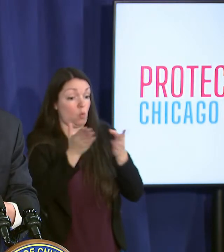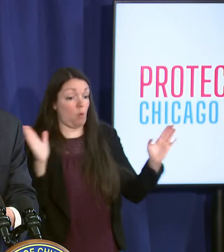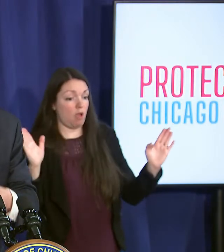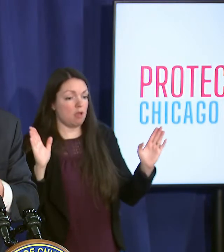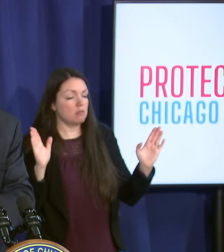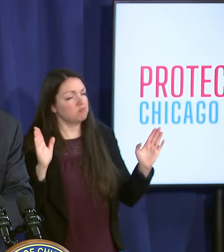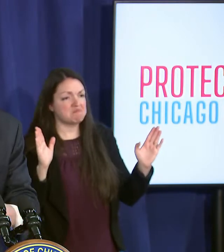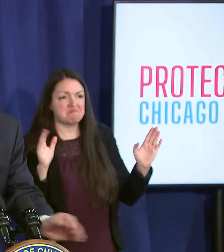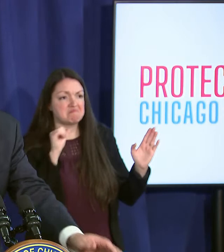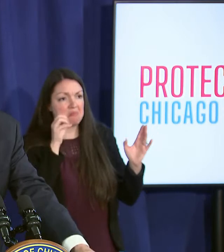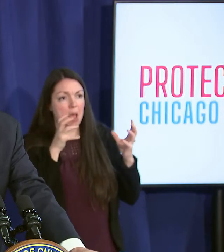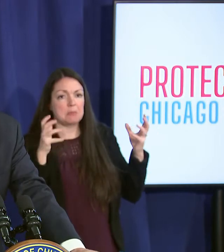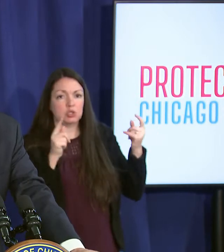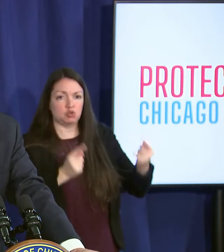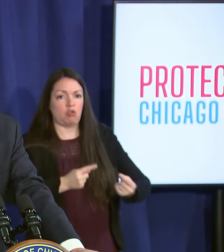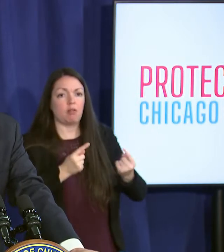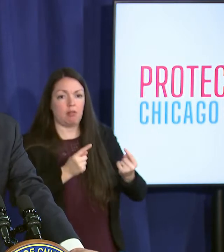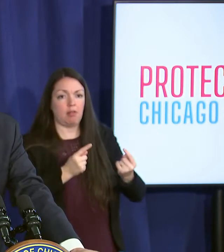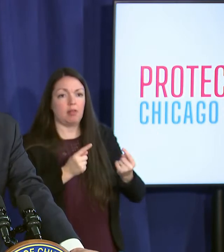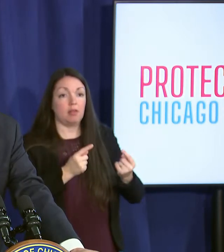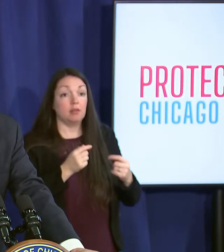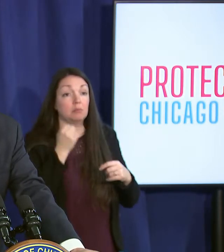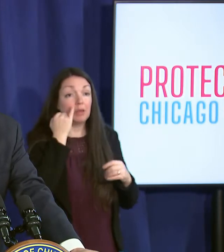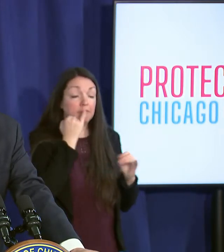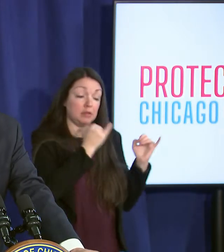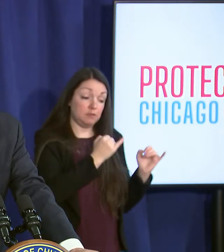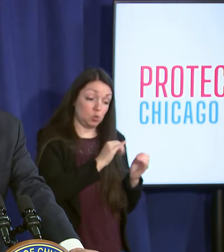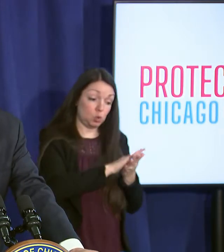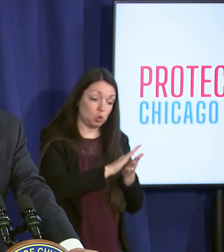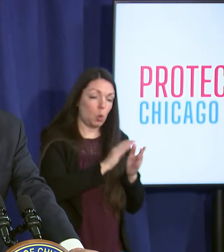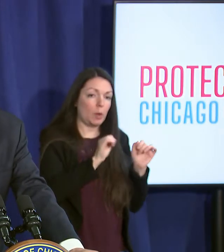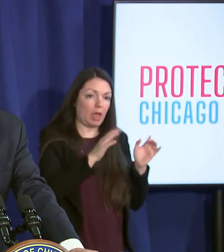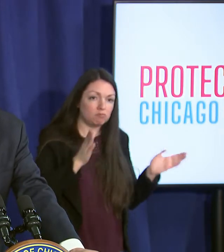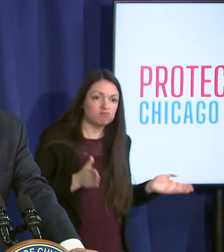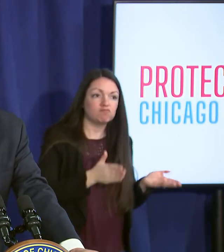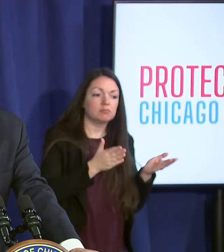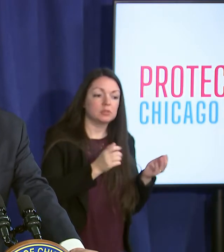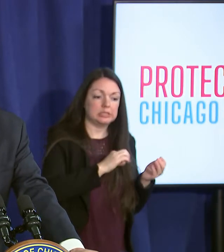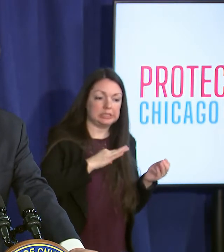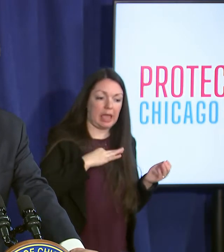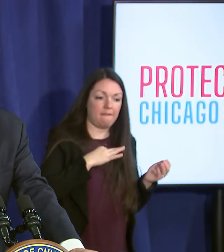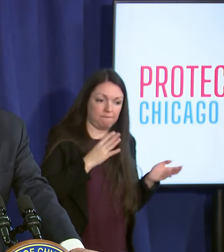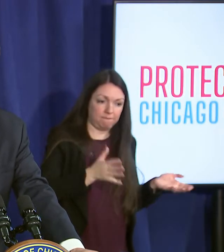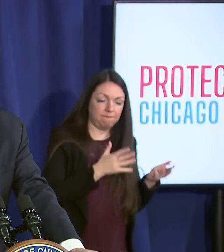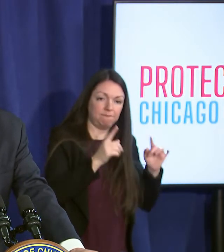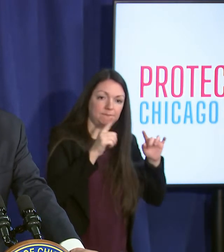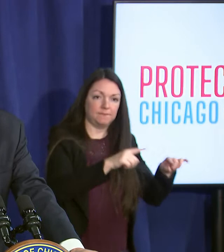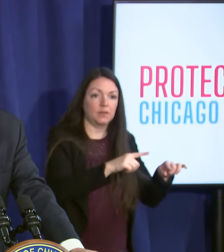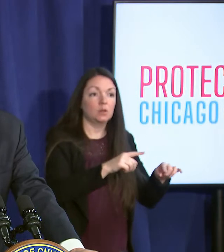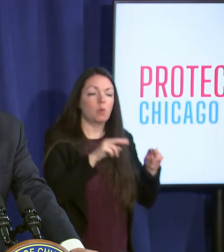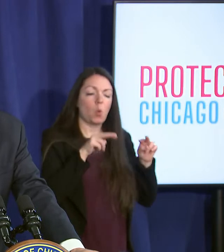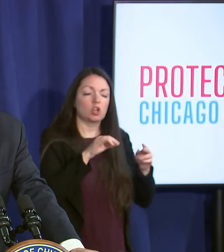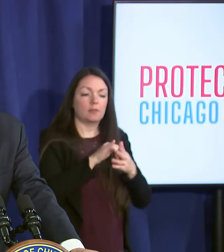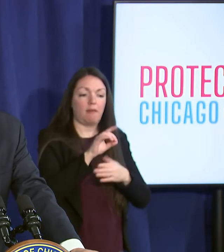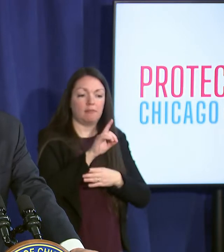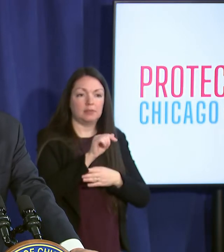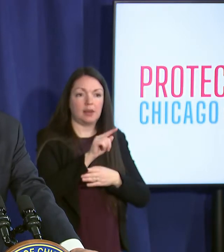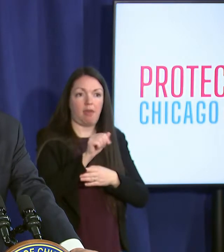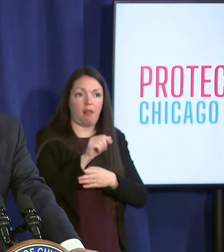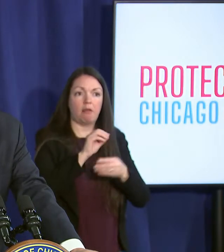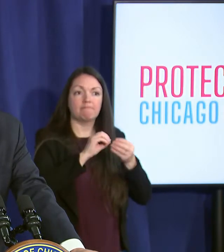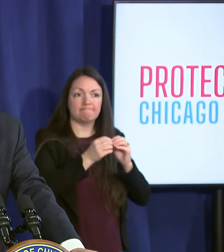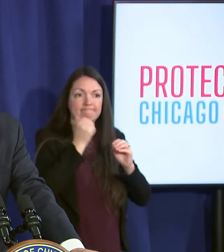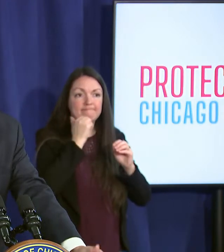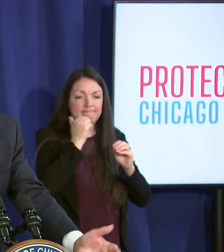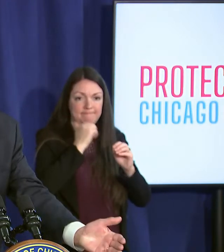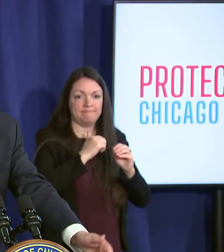can mobilize staff to work with those schools. So that's what we're going to keep watching. We're watching that data every single day now. And so keep in